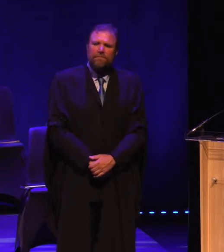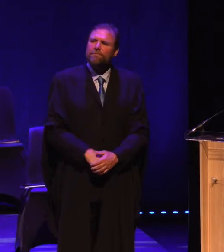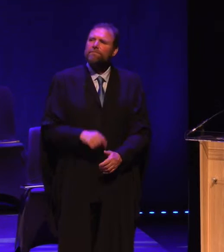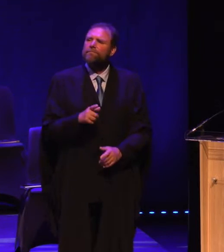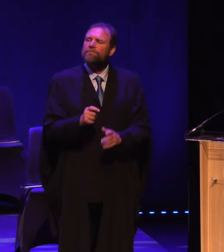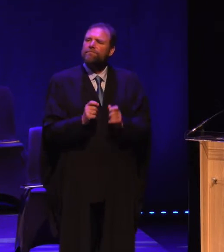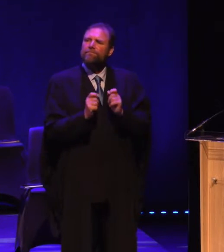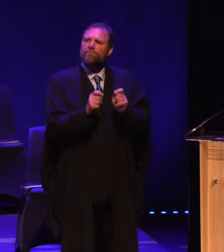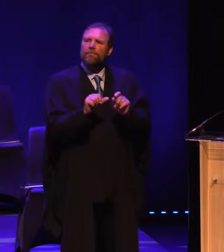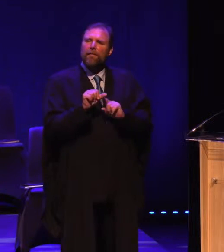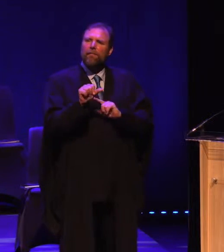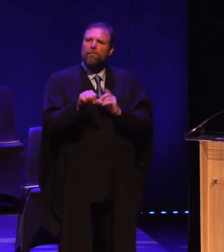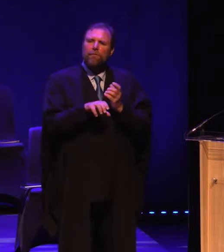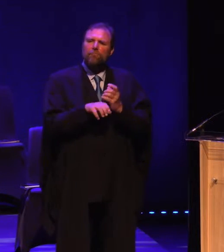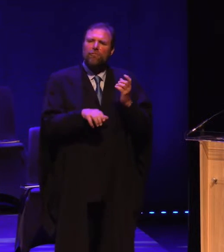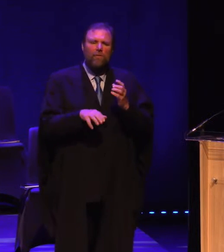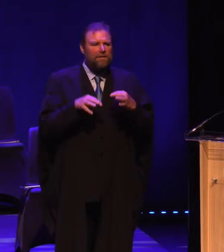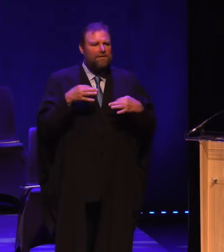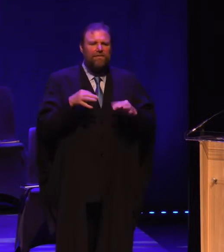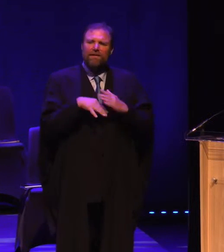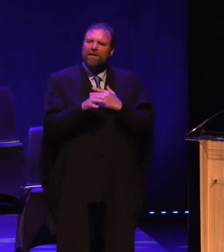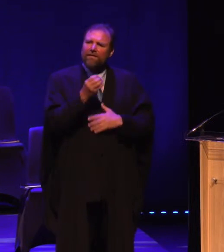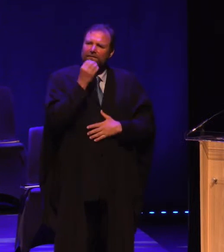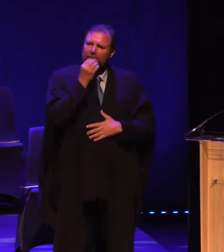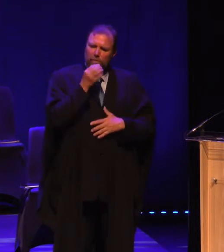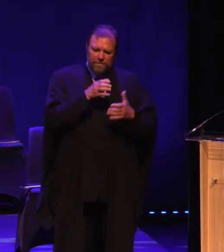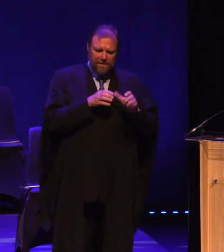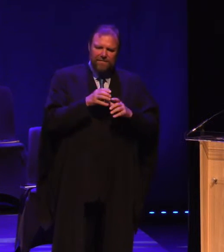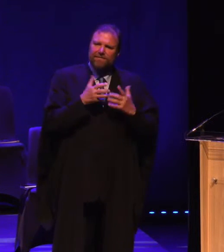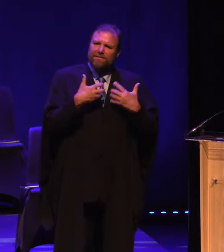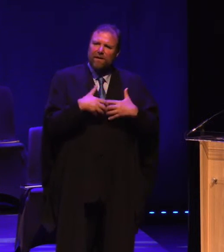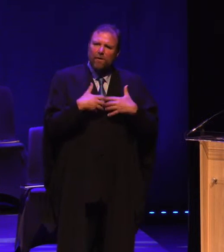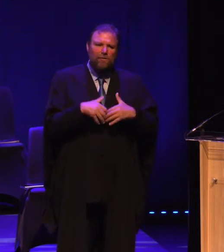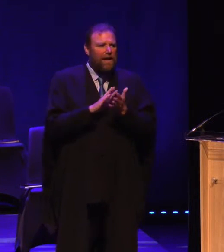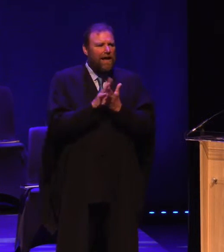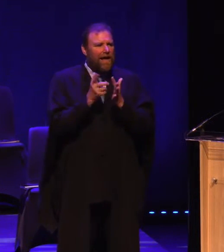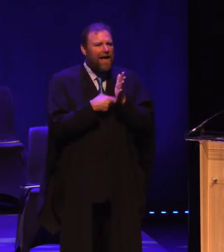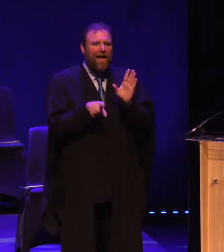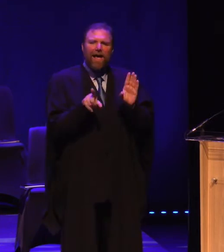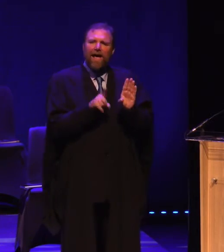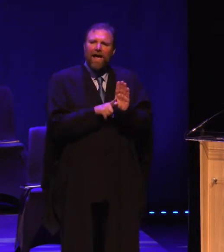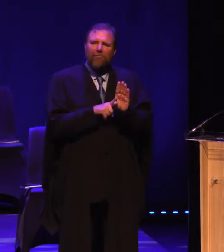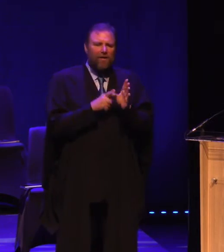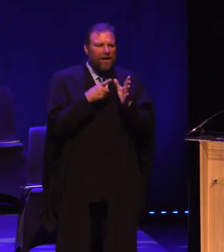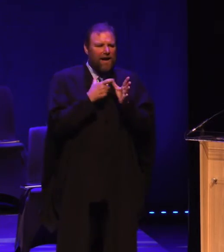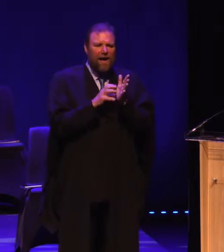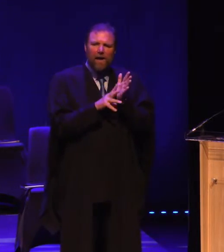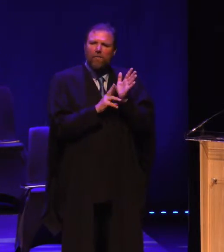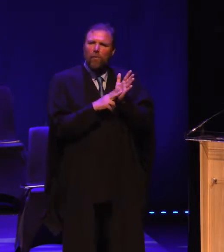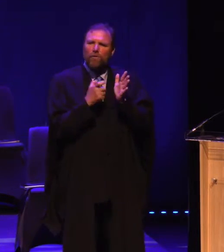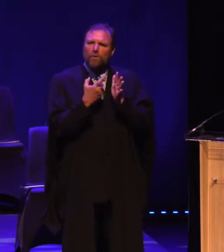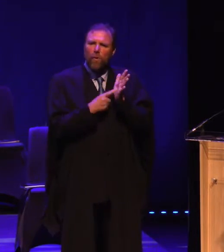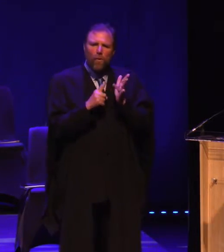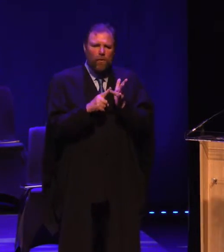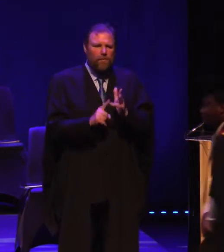Receive the award of postgraduate certificate in food science and technology, Henry Eniola Akinrotoy.